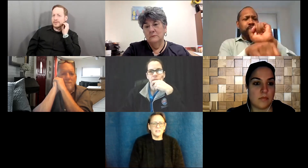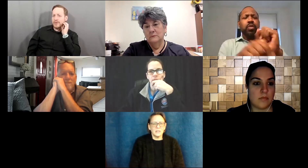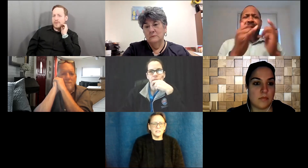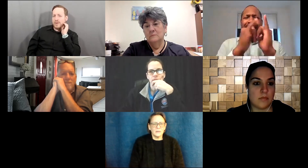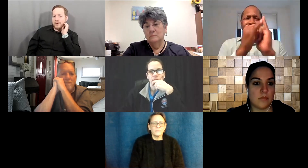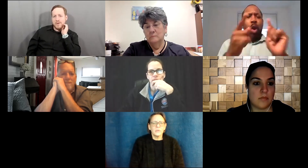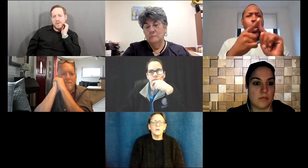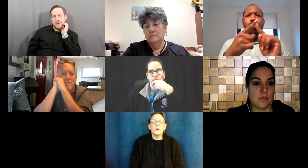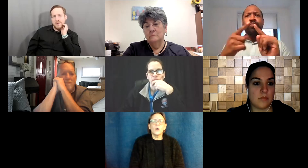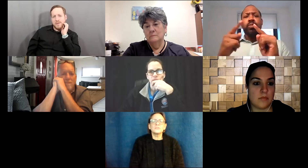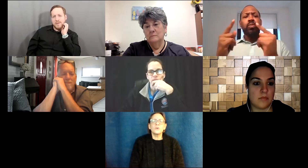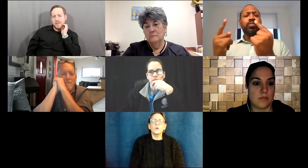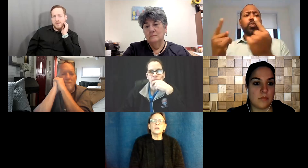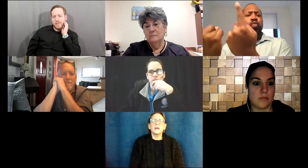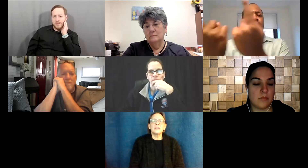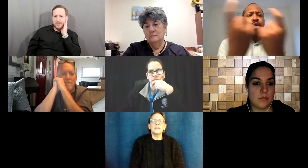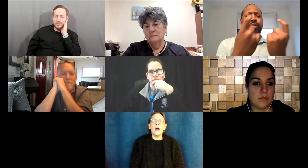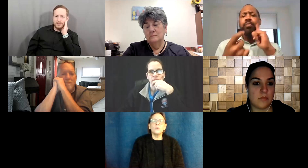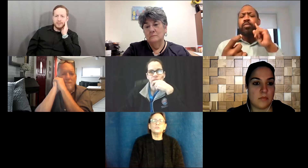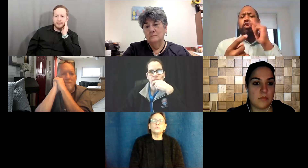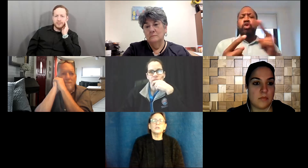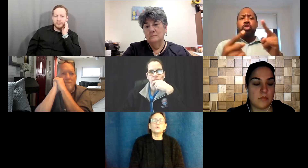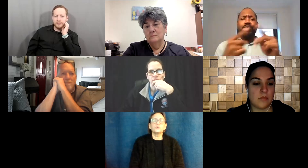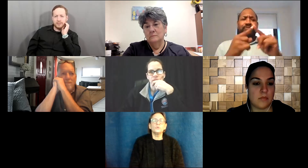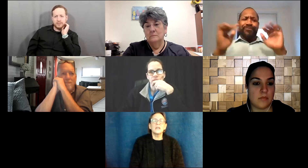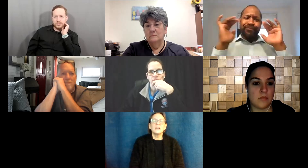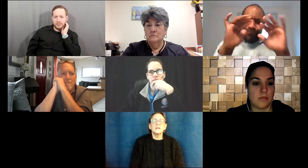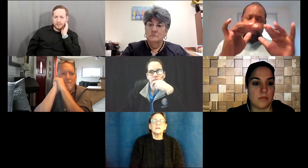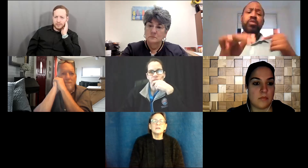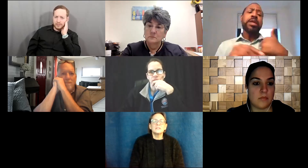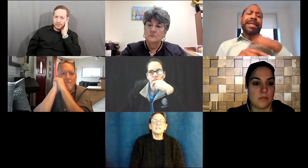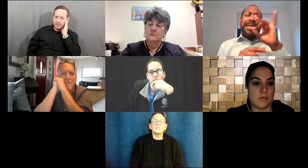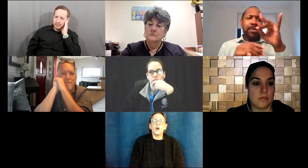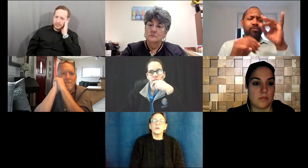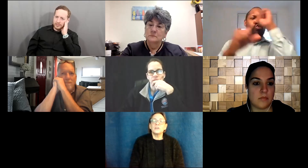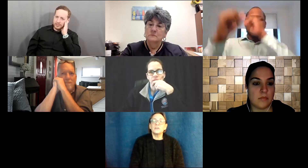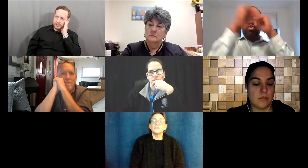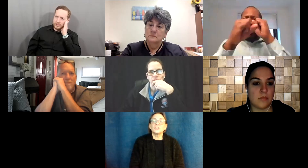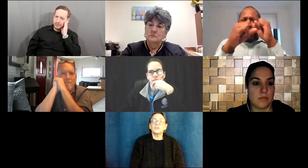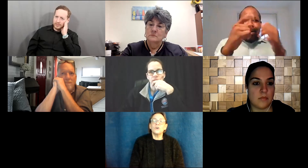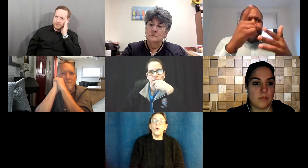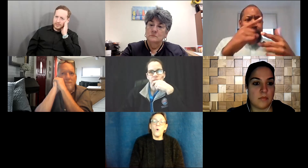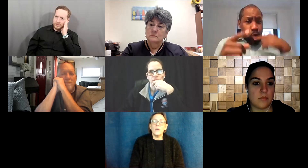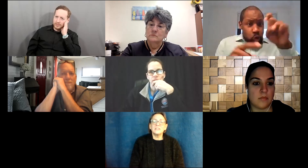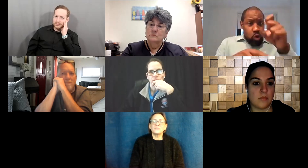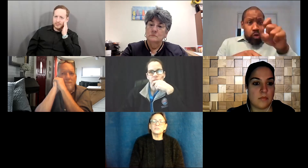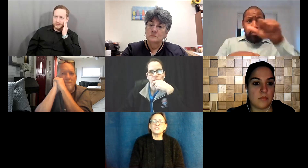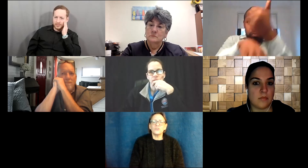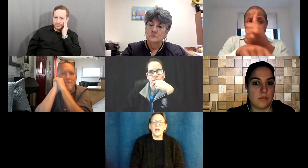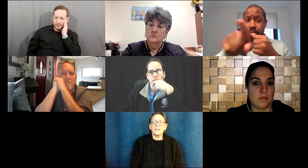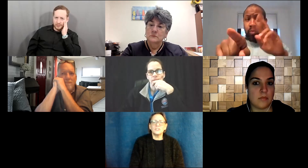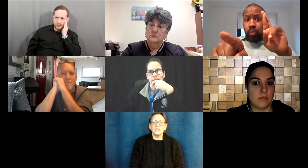Cranston site. We're also working on how to recruit deaf and hard of hearing to go and